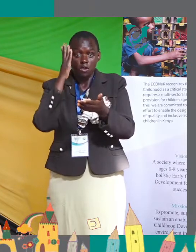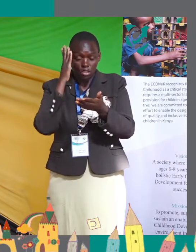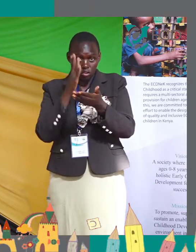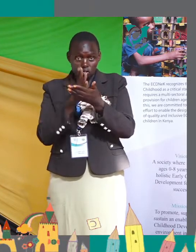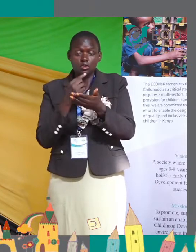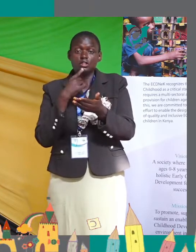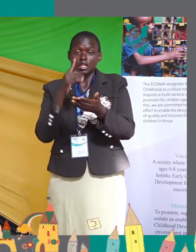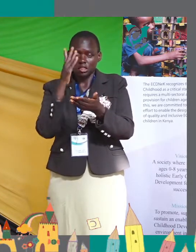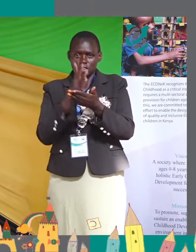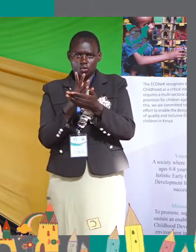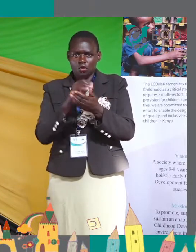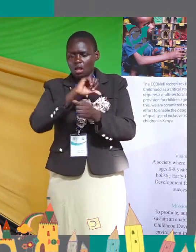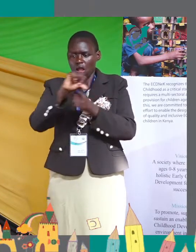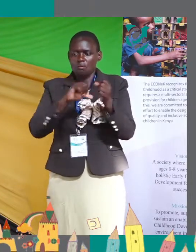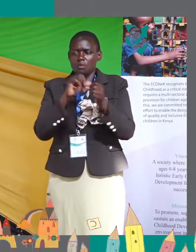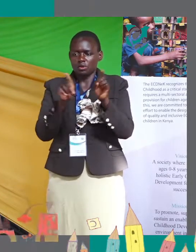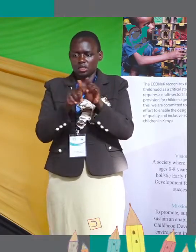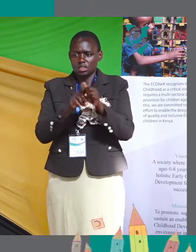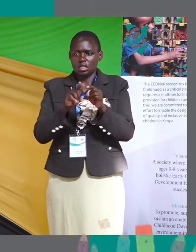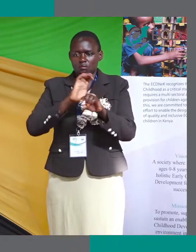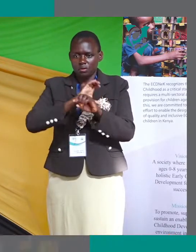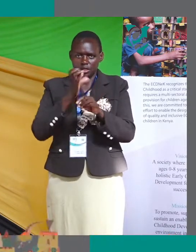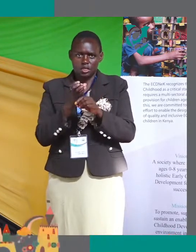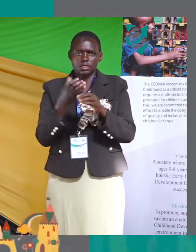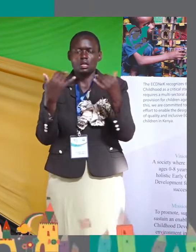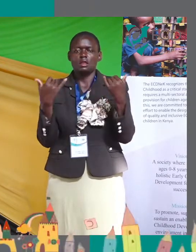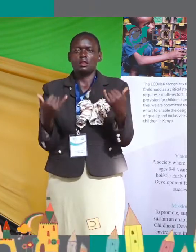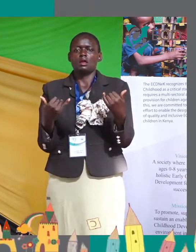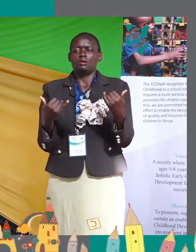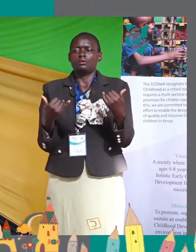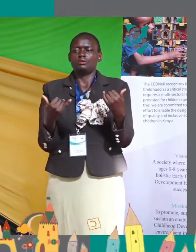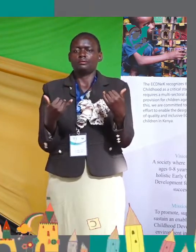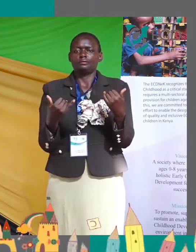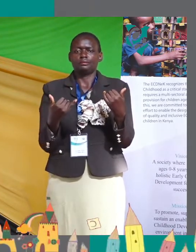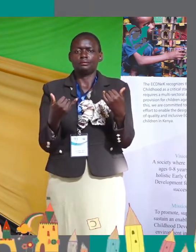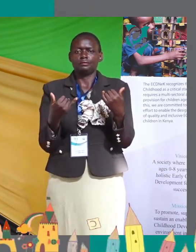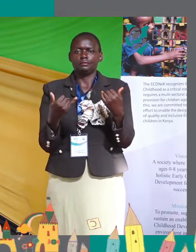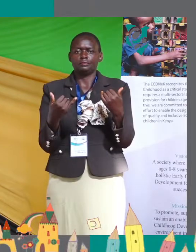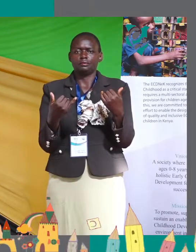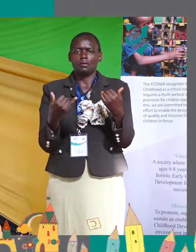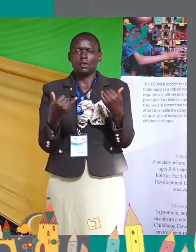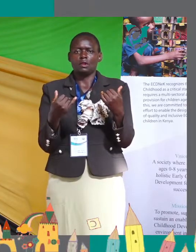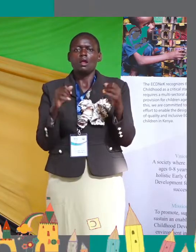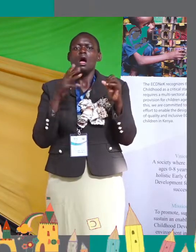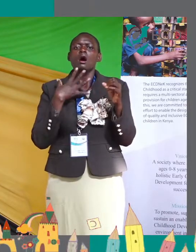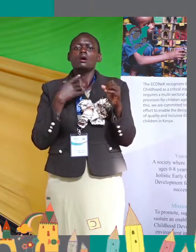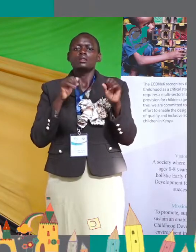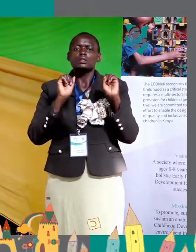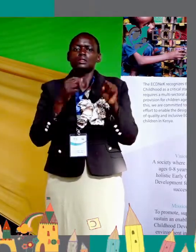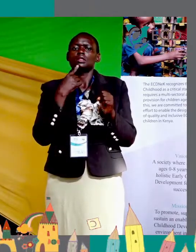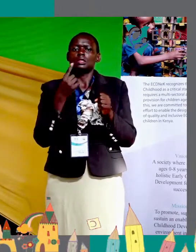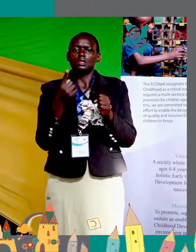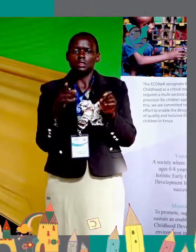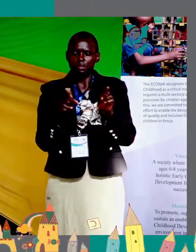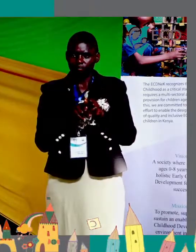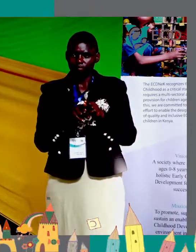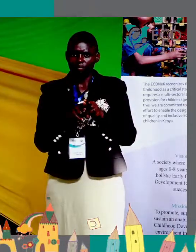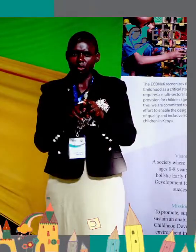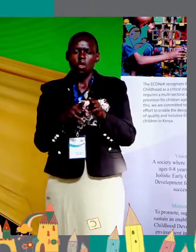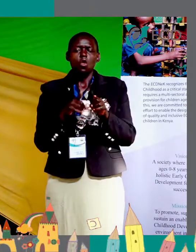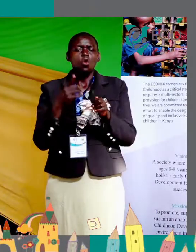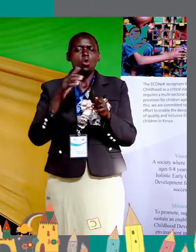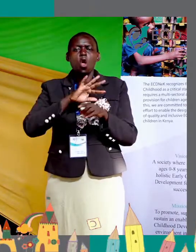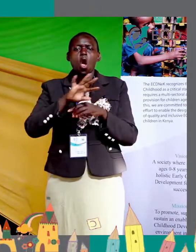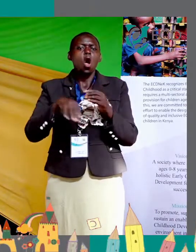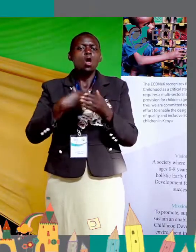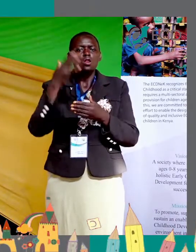teenage pregnancy? Now, I want to say this. We all know